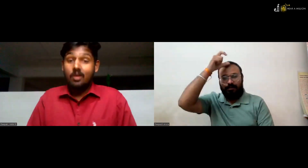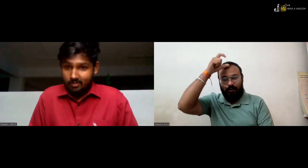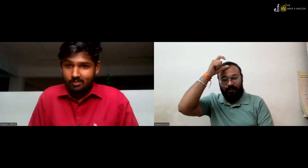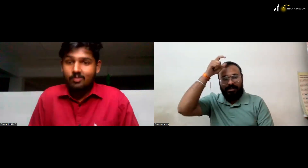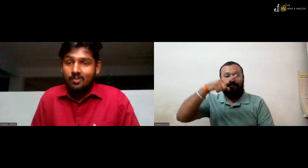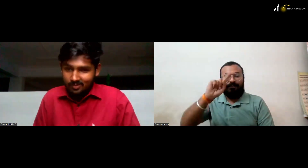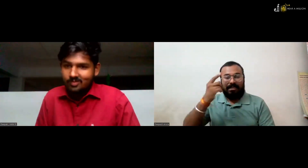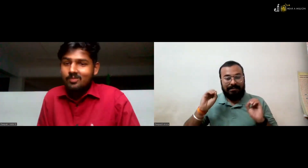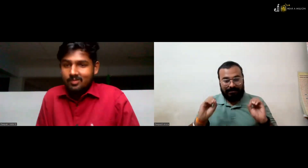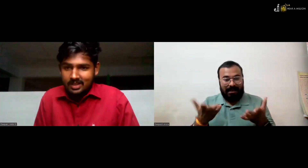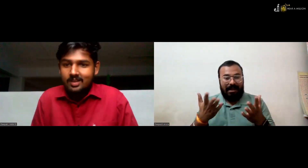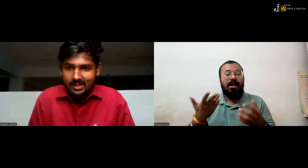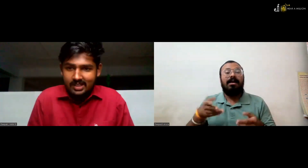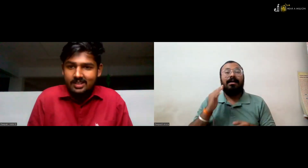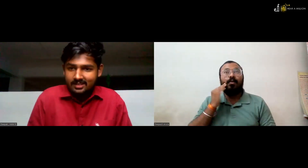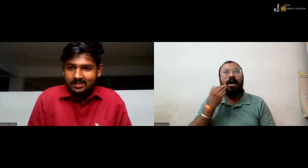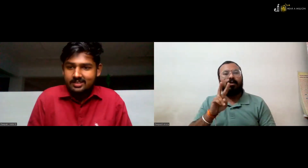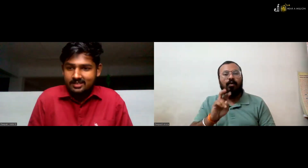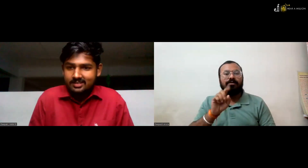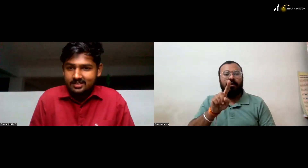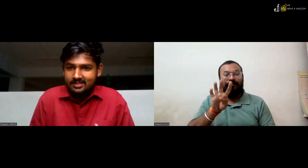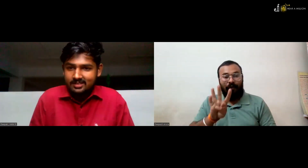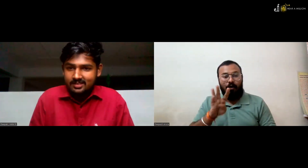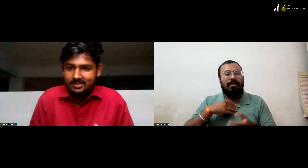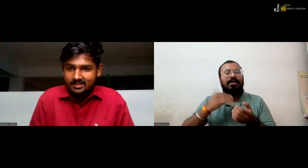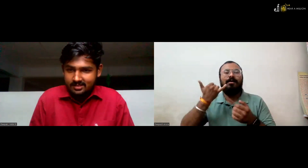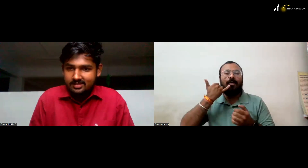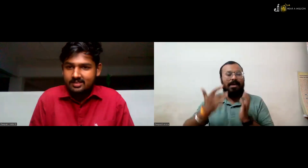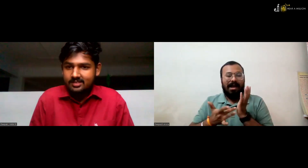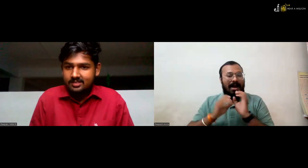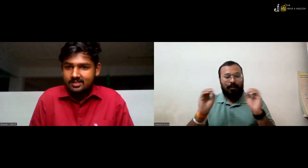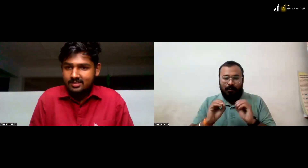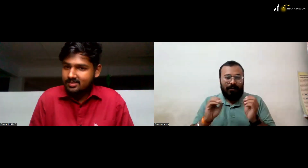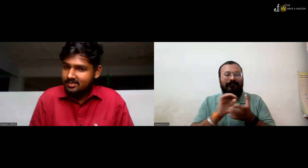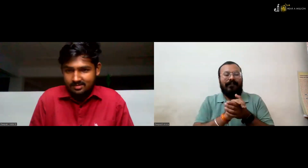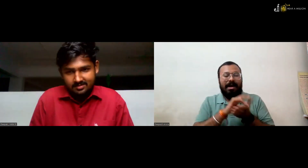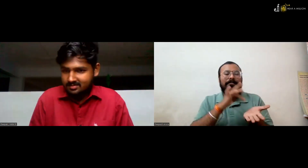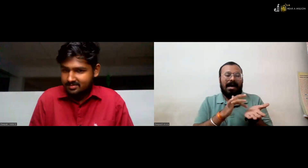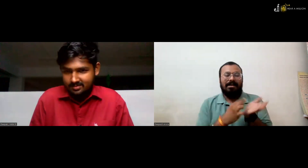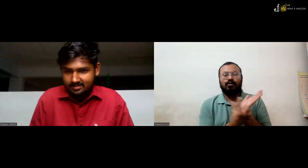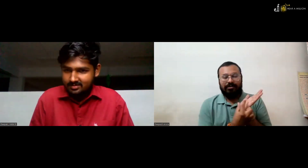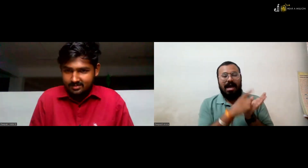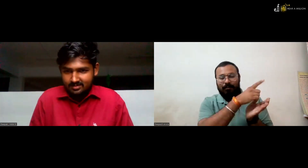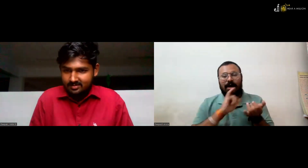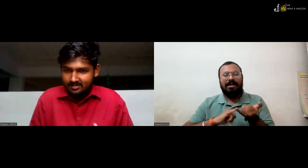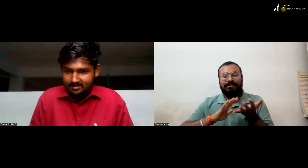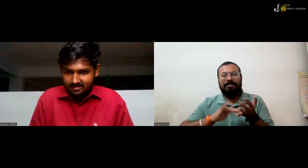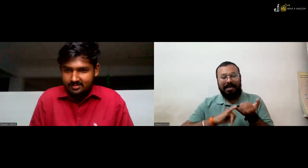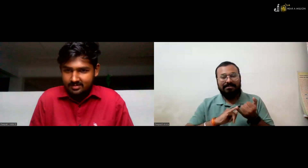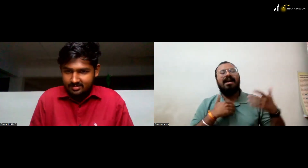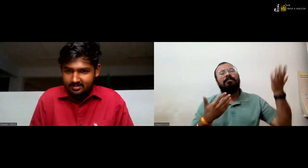can say in the Turkey. Okay, so firstly, this was started in Turkey in 2014 when I didn't